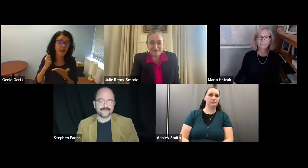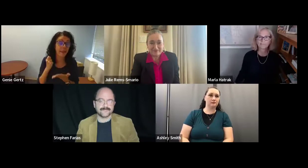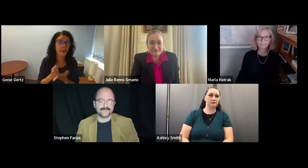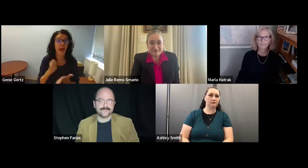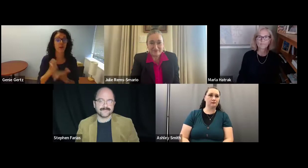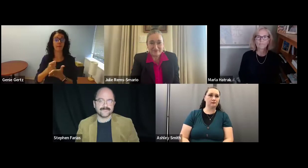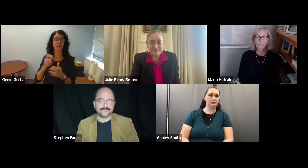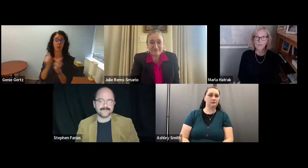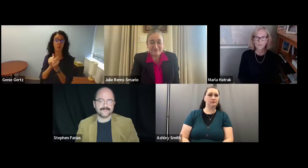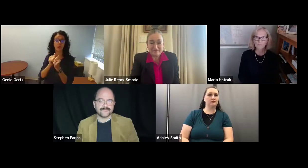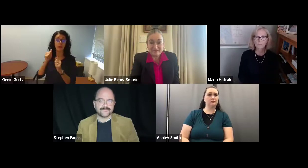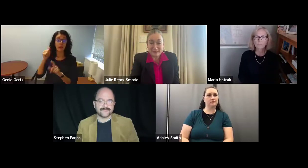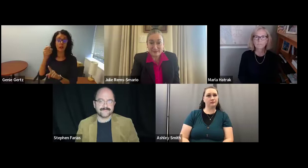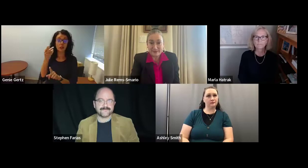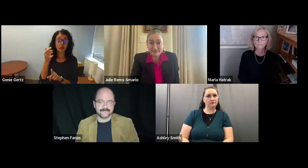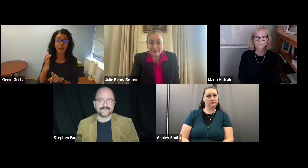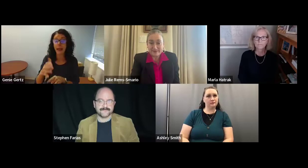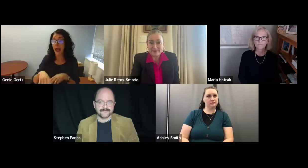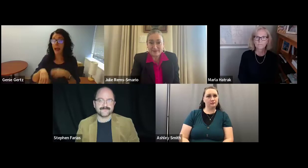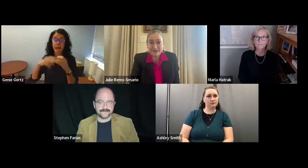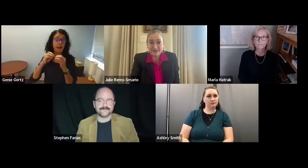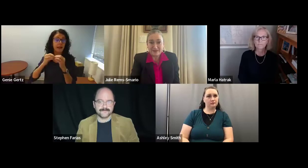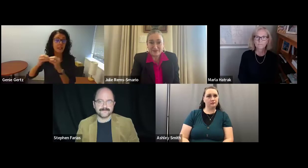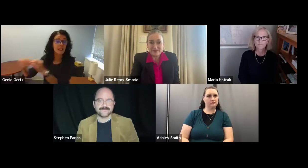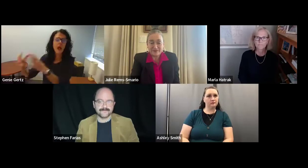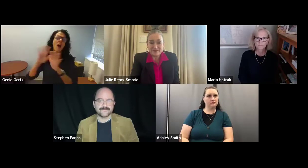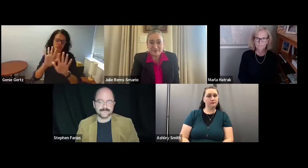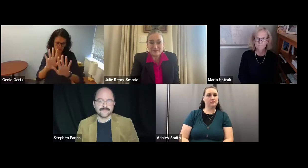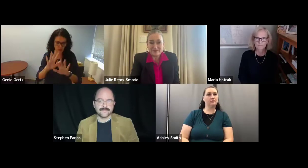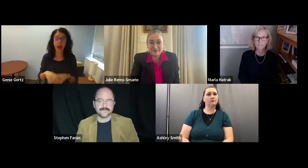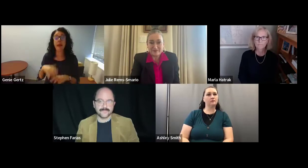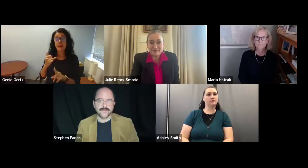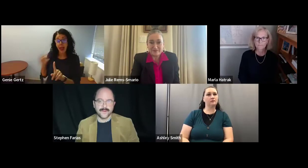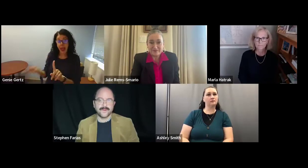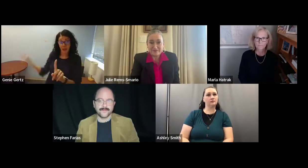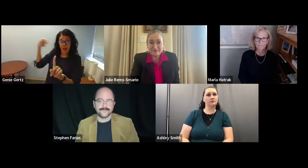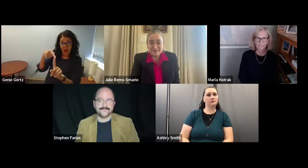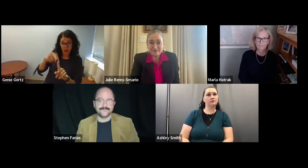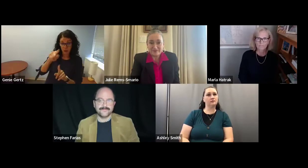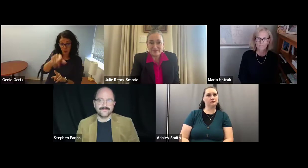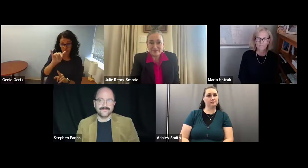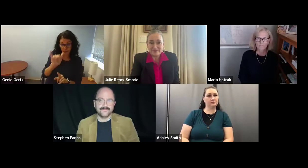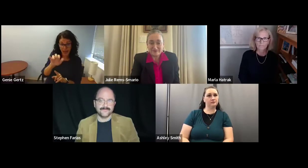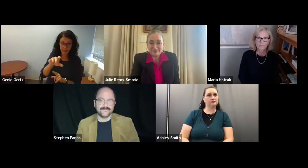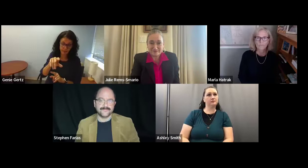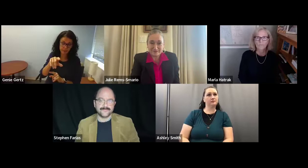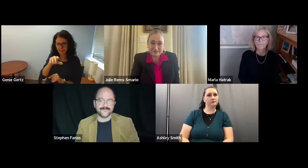very urgently, we need to be involved in this urgent, because they're talking about genetics and they're talking about all this other stuff they're going to